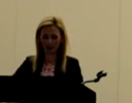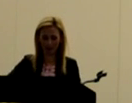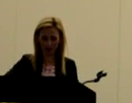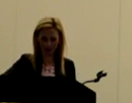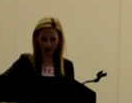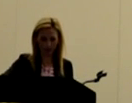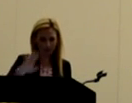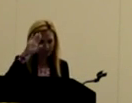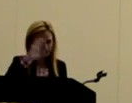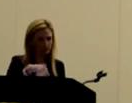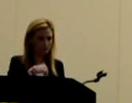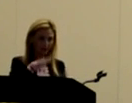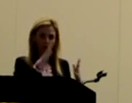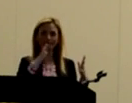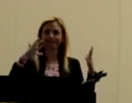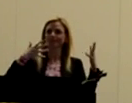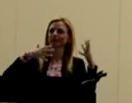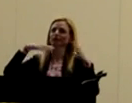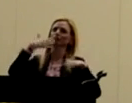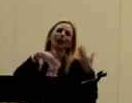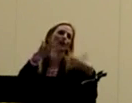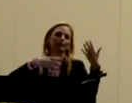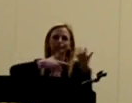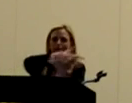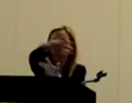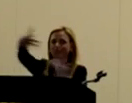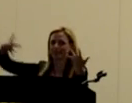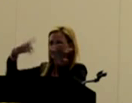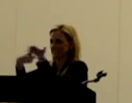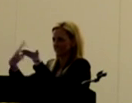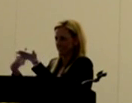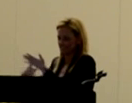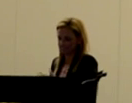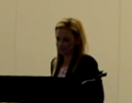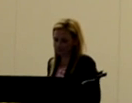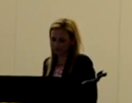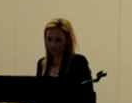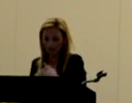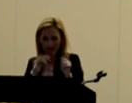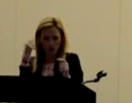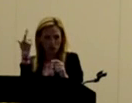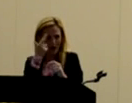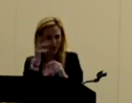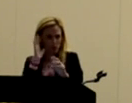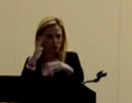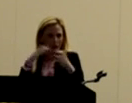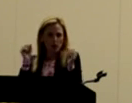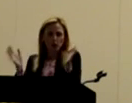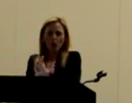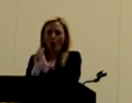cure. See, I knew I would generate a lot of discussion, but I didn't realize that it would generate